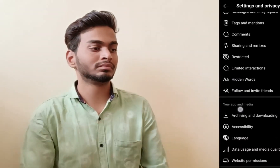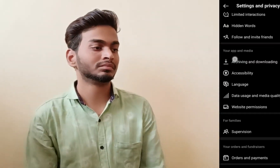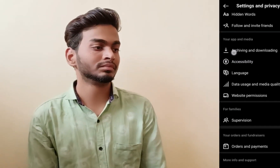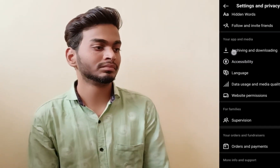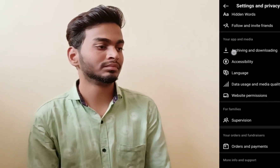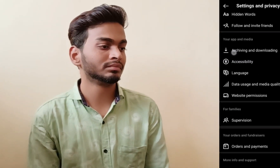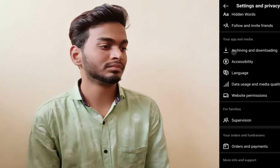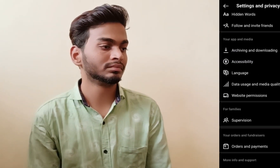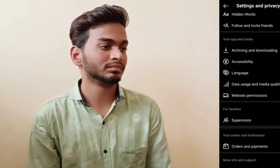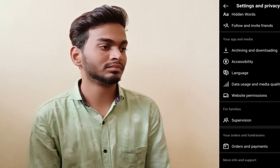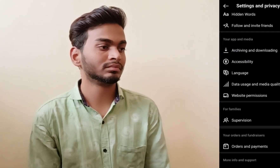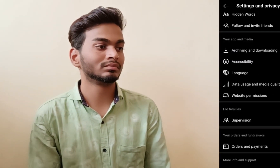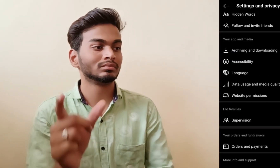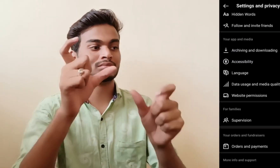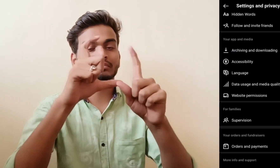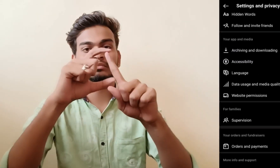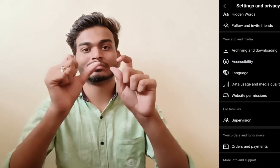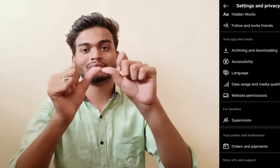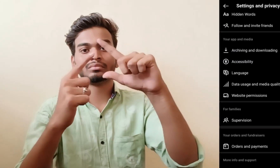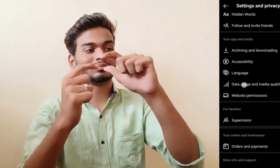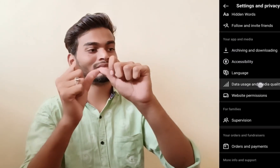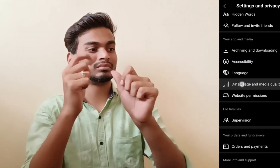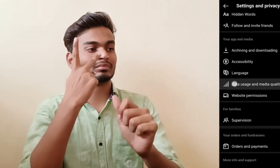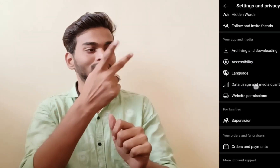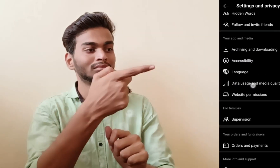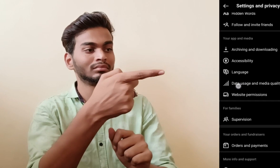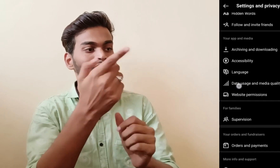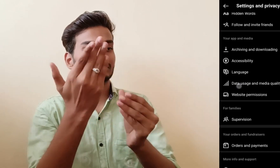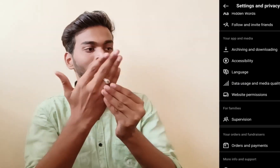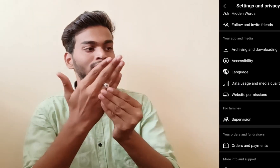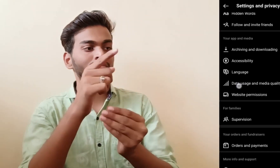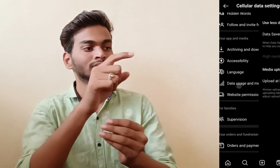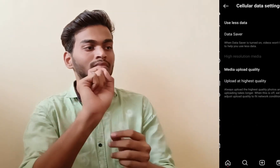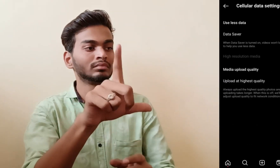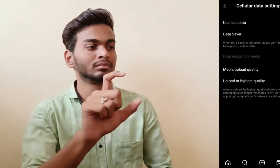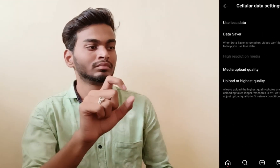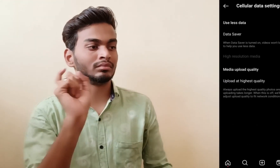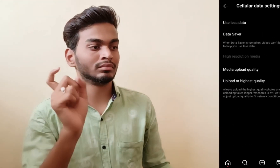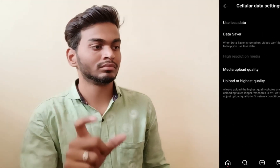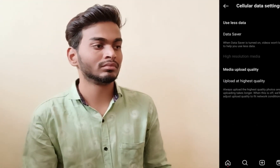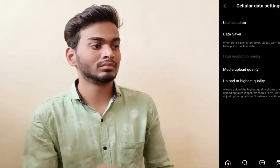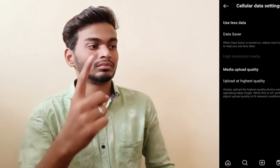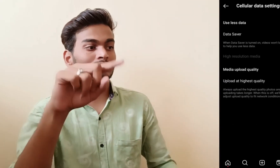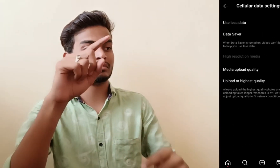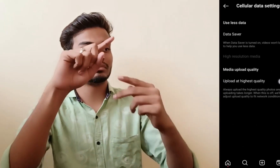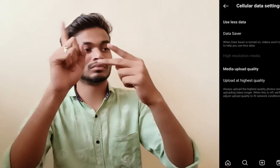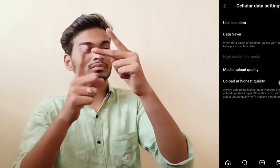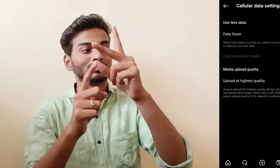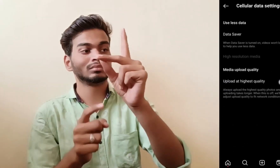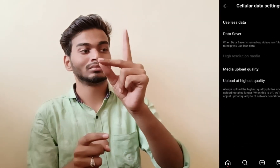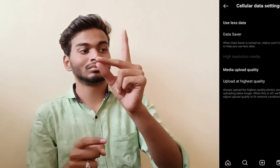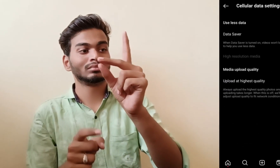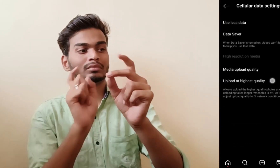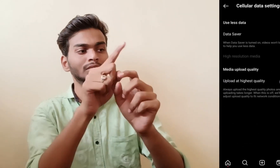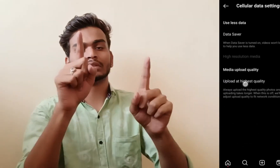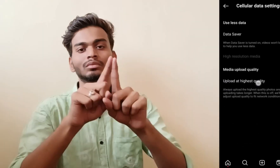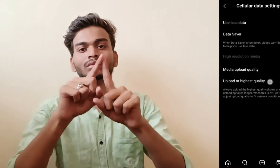media quality, upload at highest quality on and